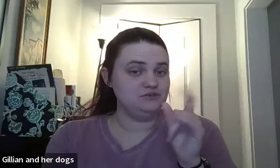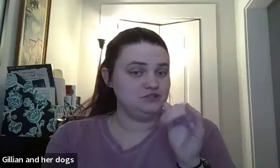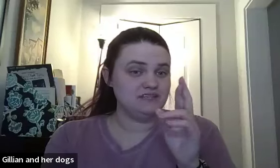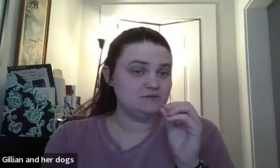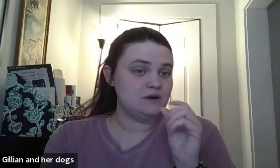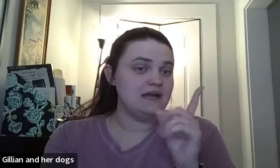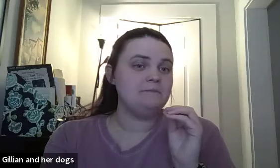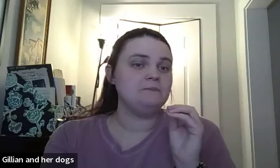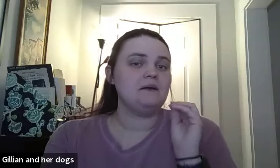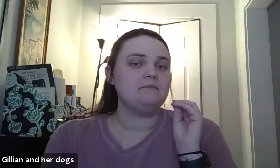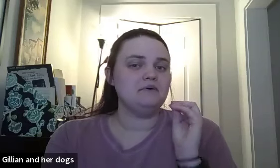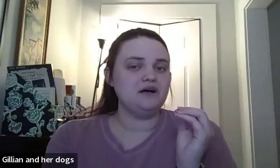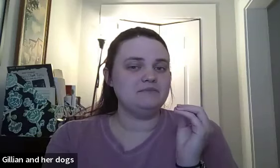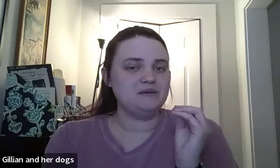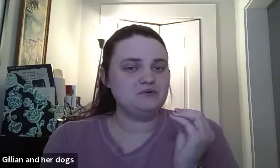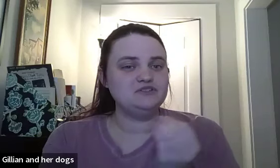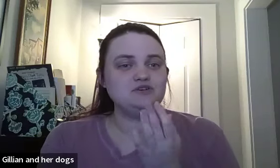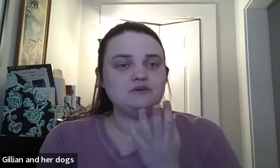don't do it this way, but people will do